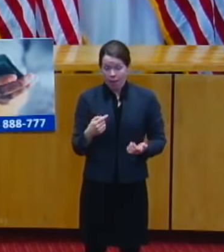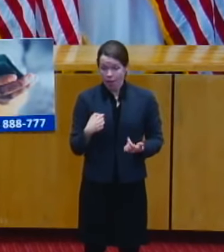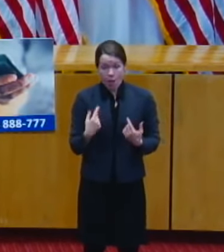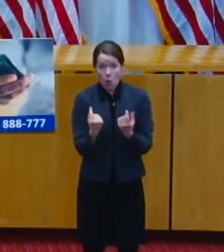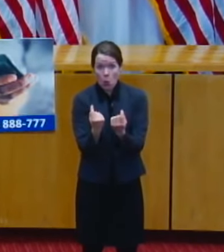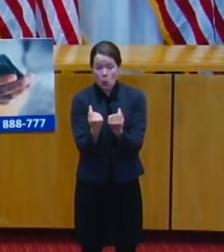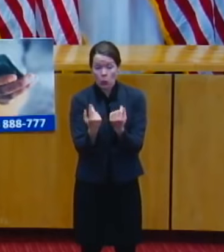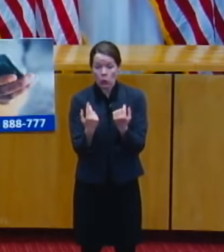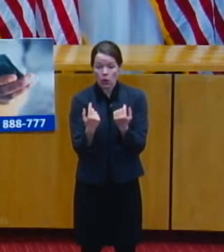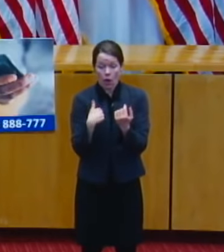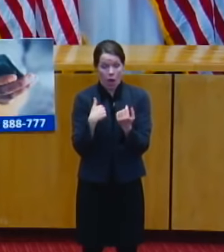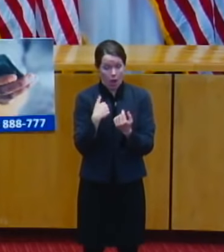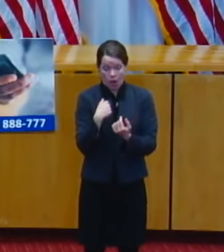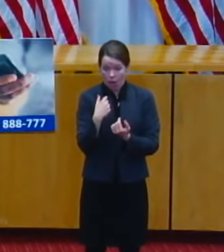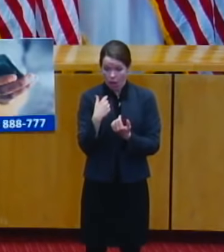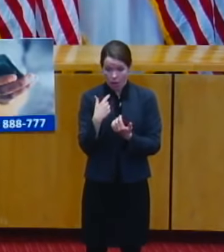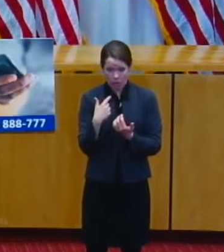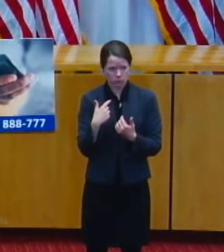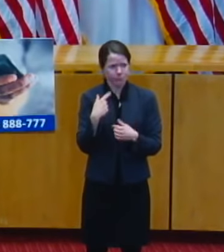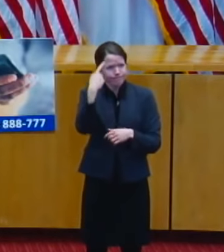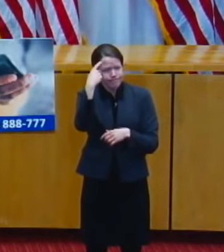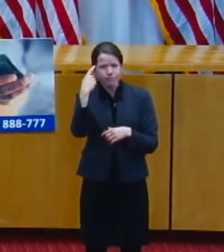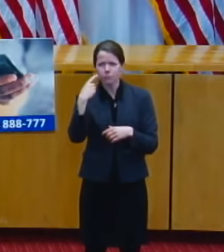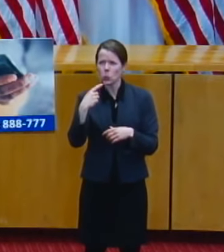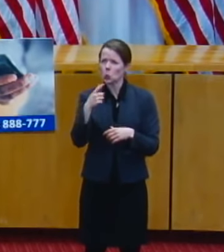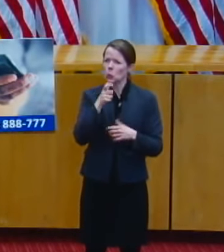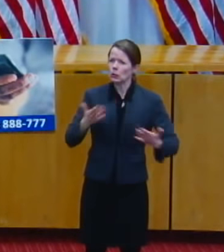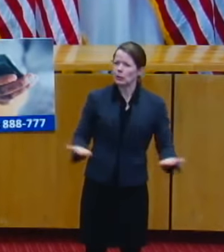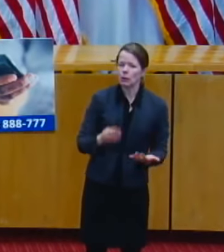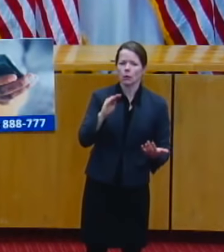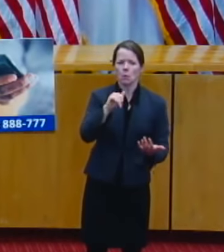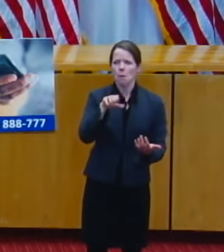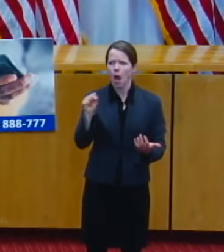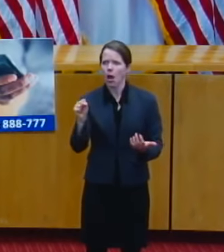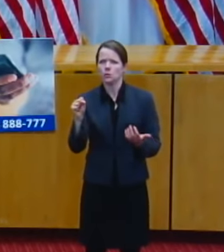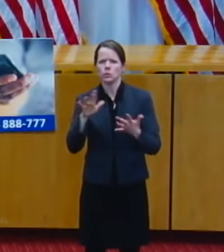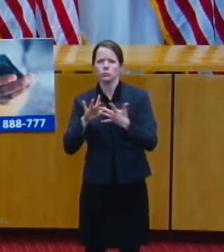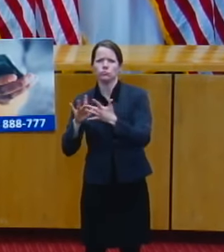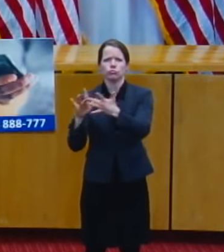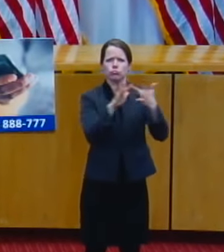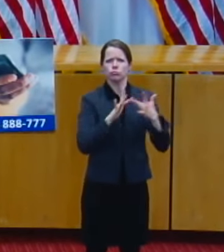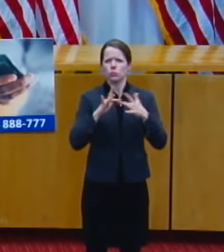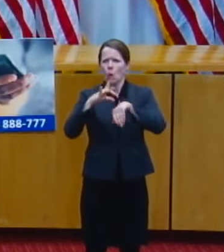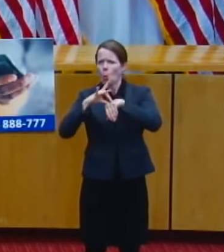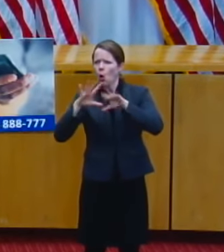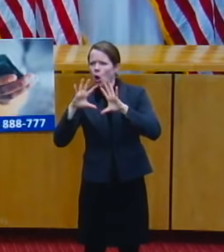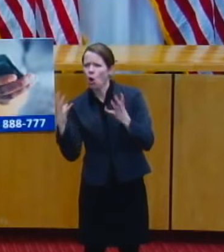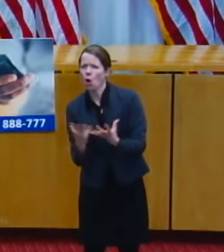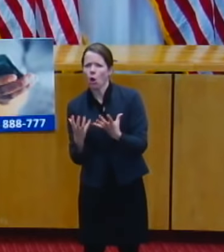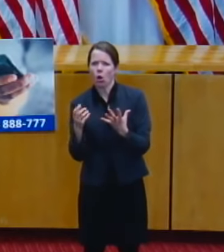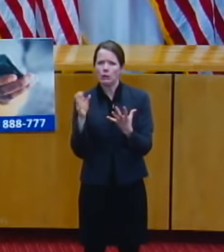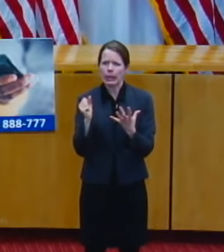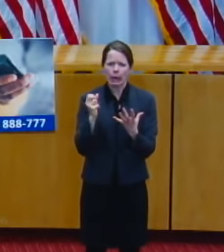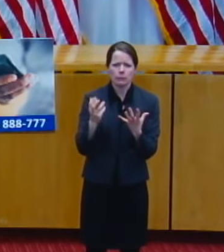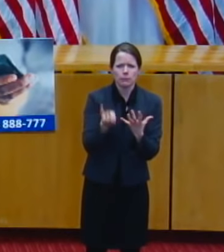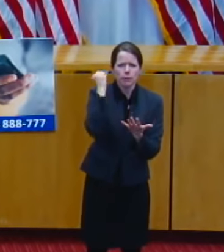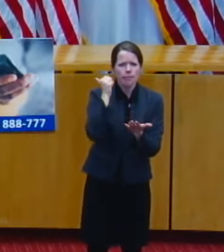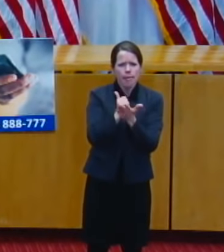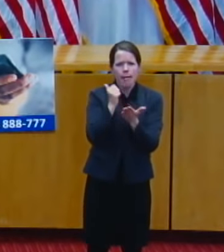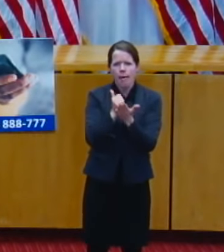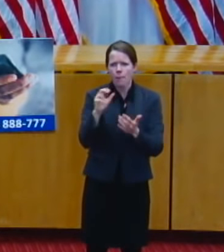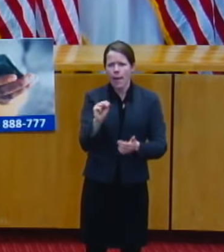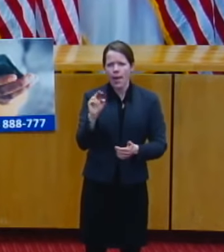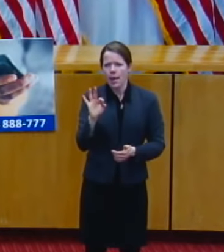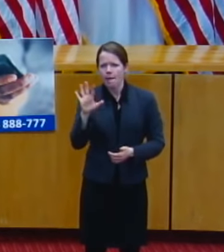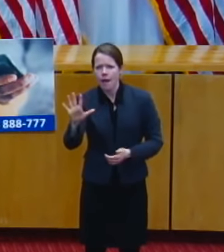Massachusetts who had some sort of global connection to something to try to find somebody who could access N95 masks in China. And